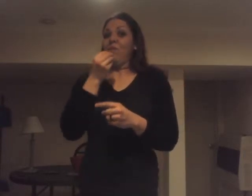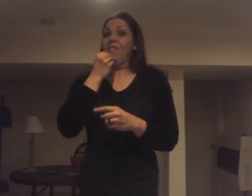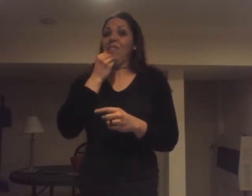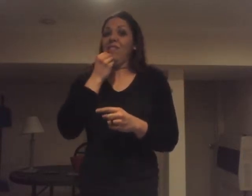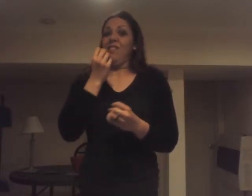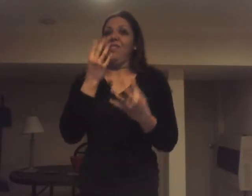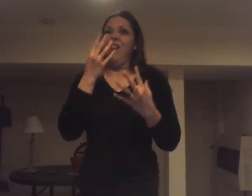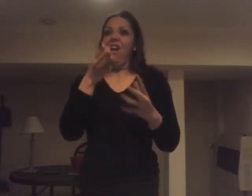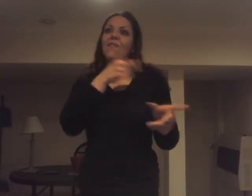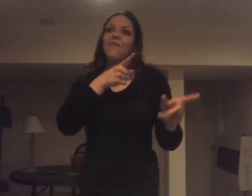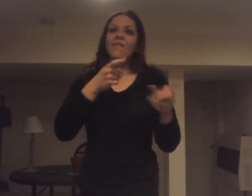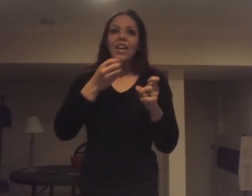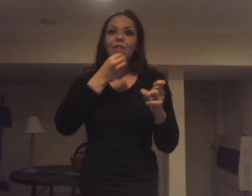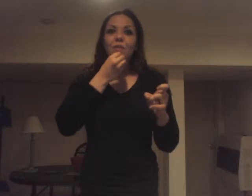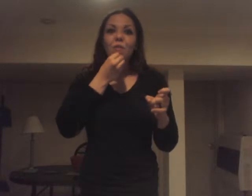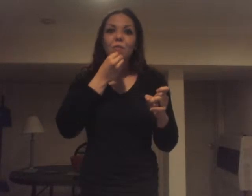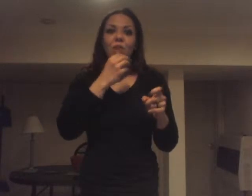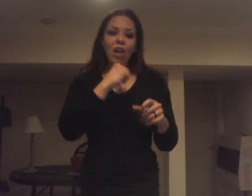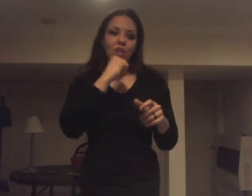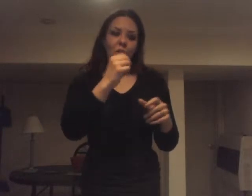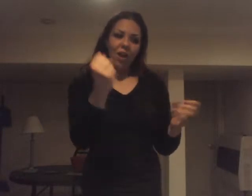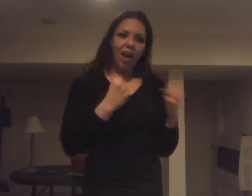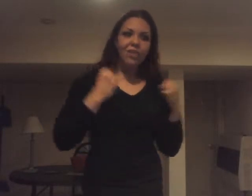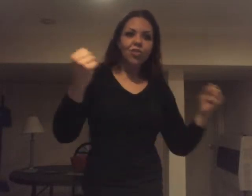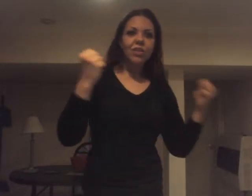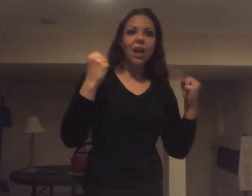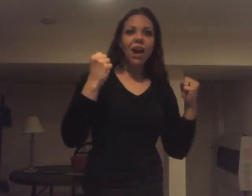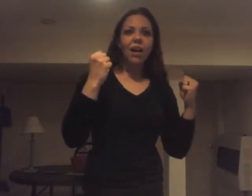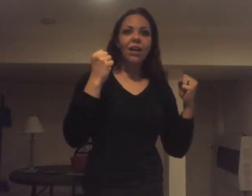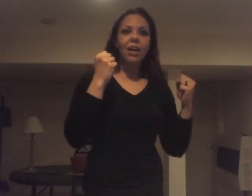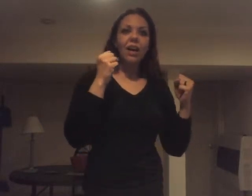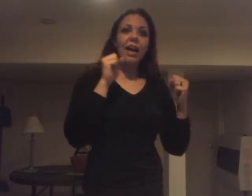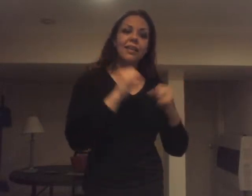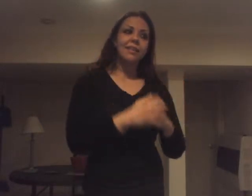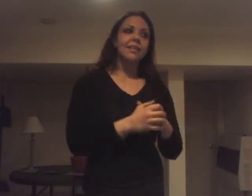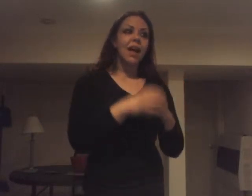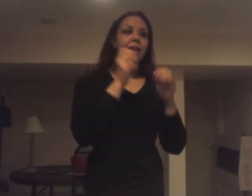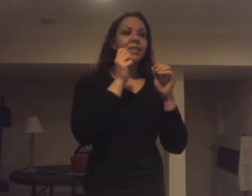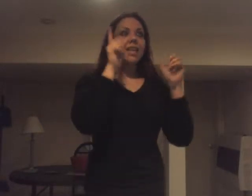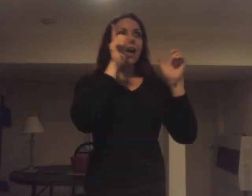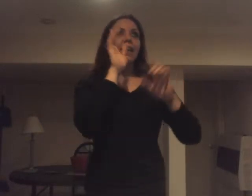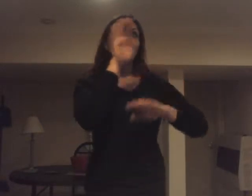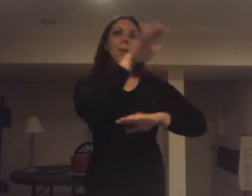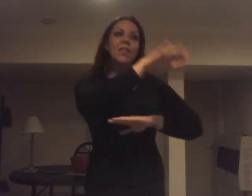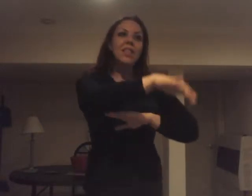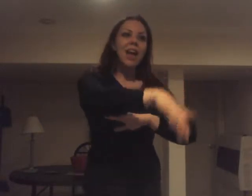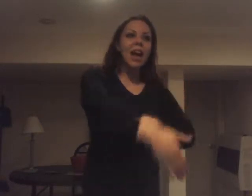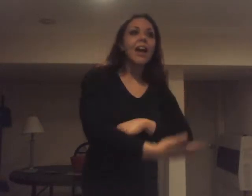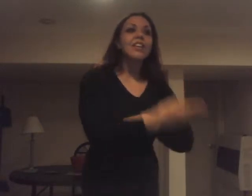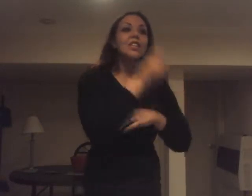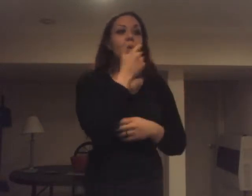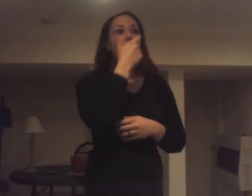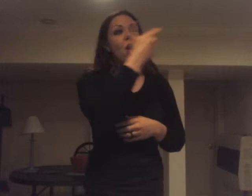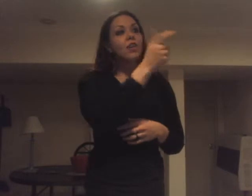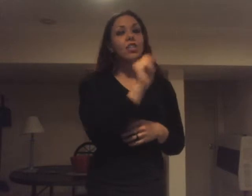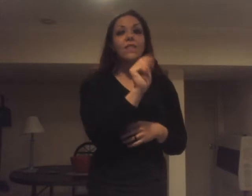lack exercise, who stay up late to watch TV or play video games, and whose